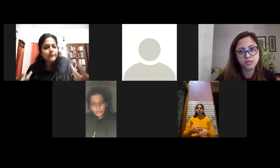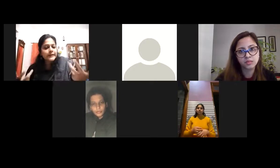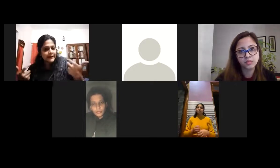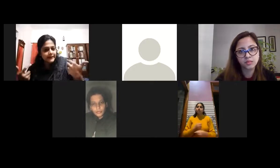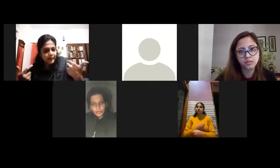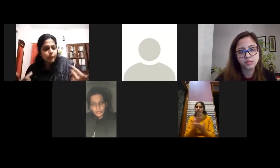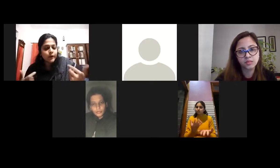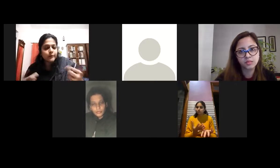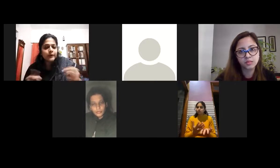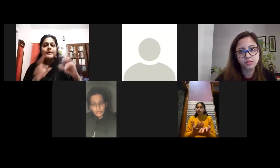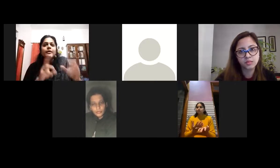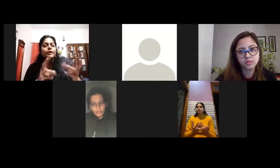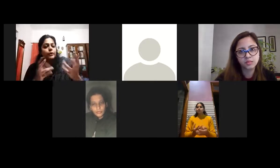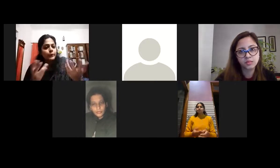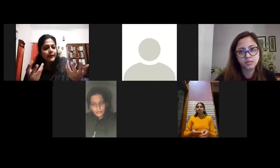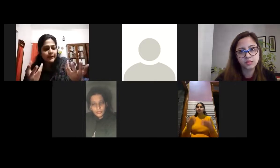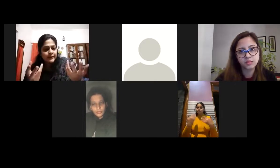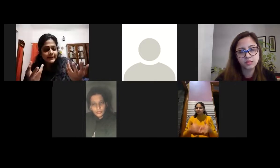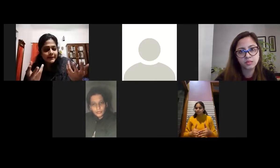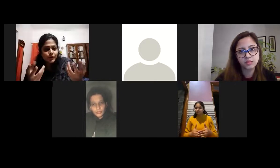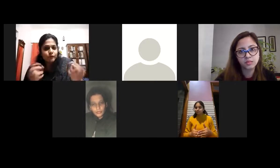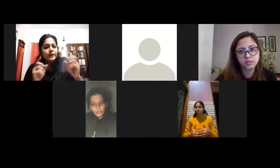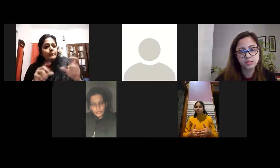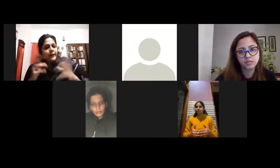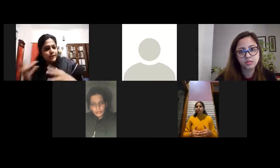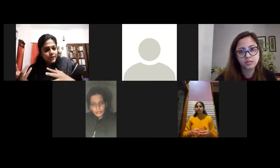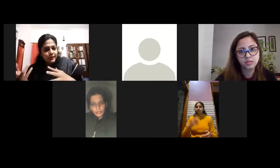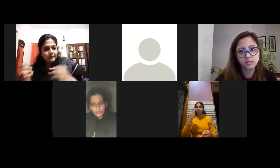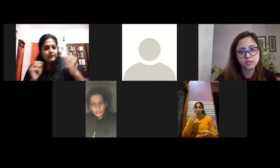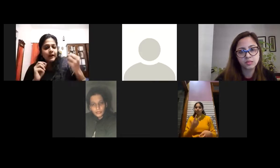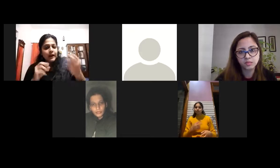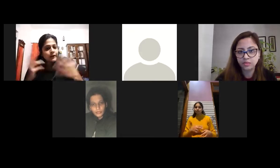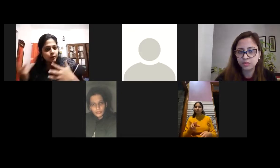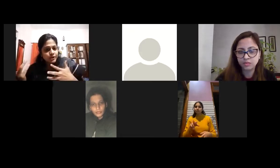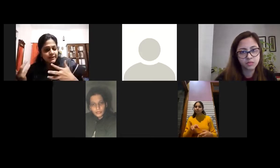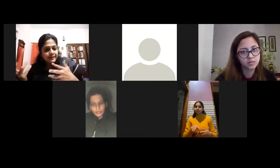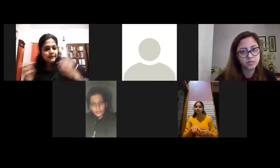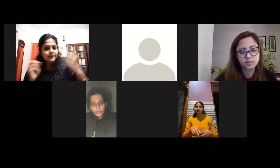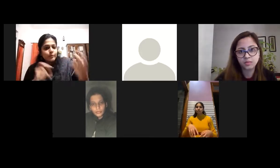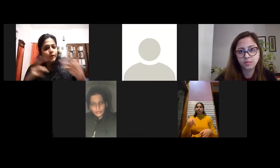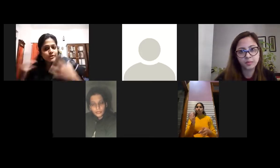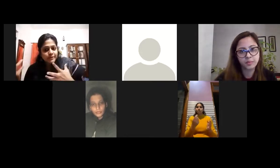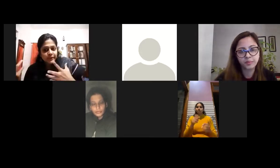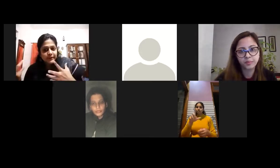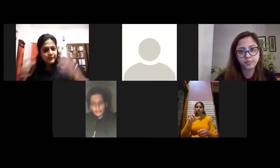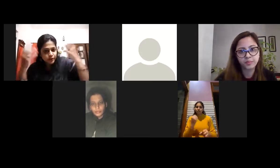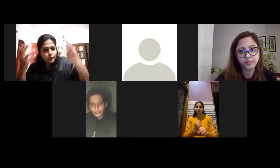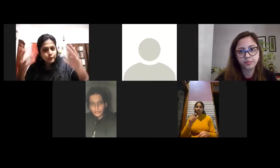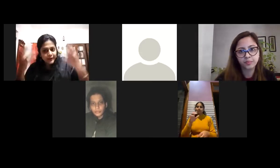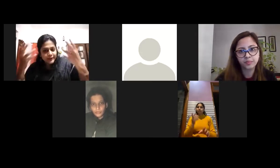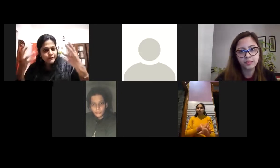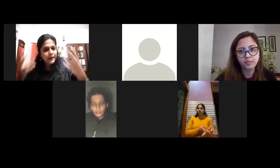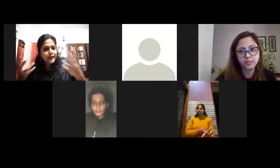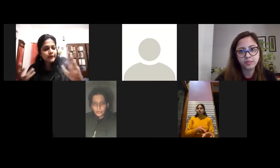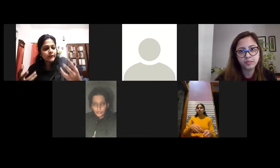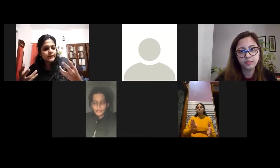playing with the idea of embodiment, whether you're looking at it in terms of Plain Jane, Ugly Rochester, Monstrous Bertha. So you're looking